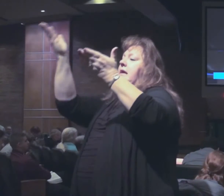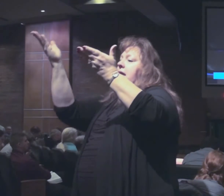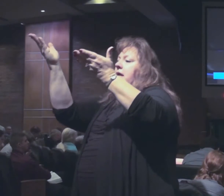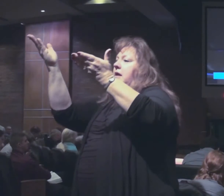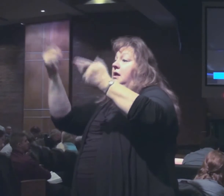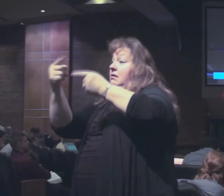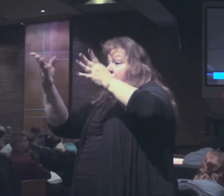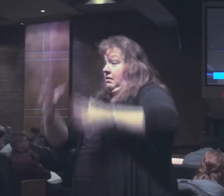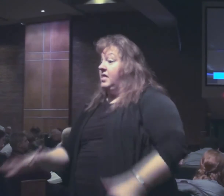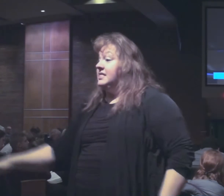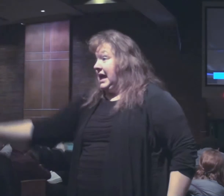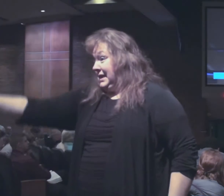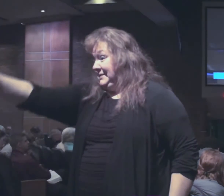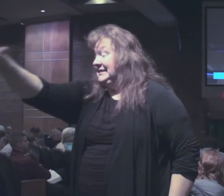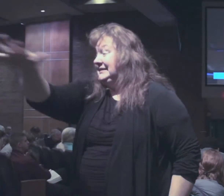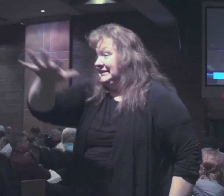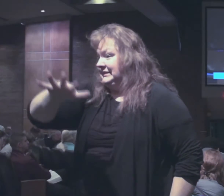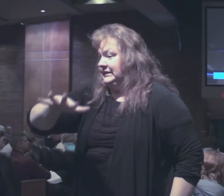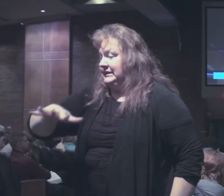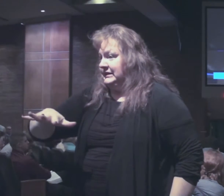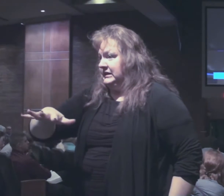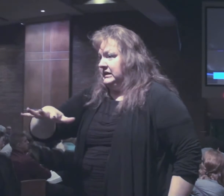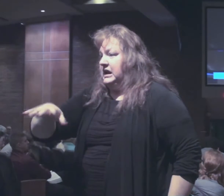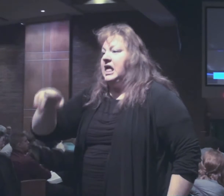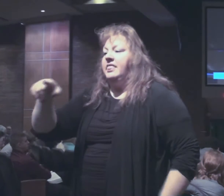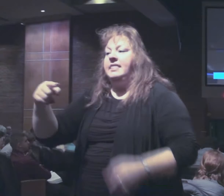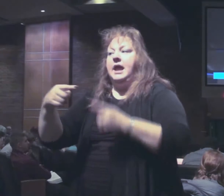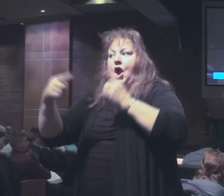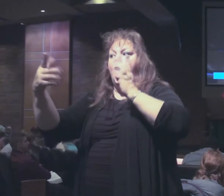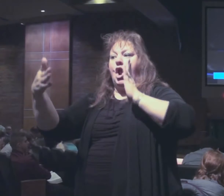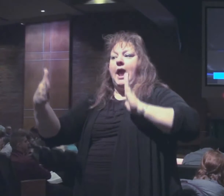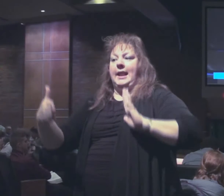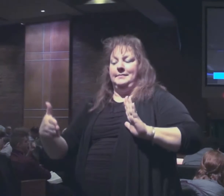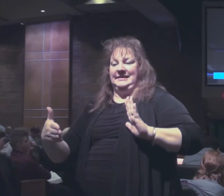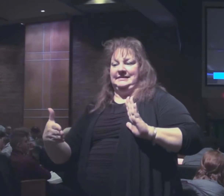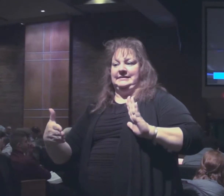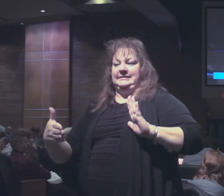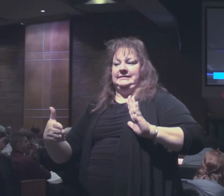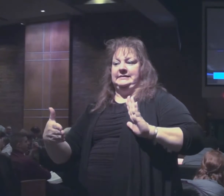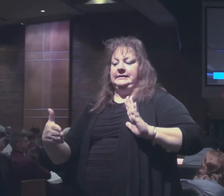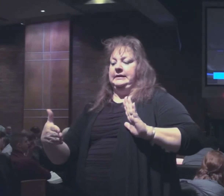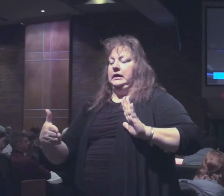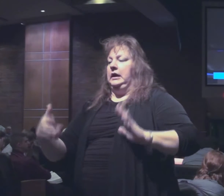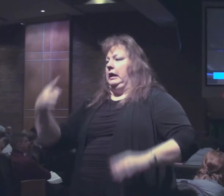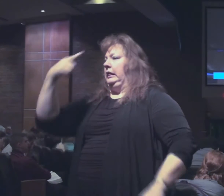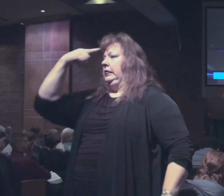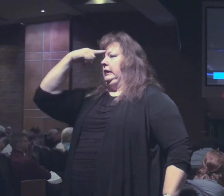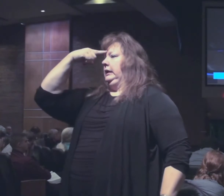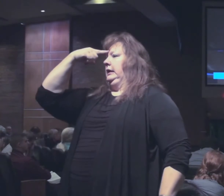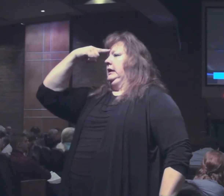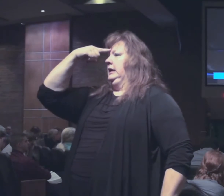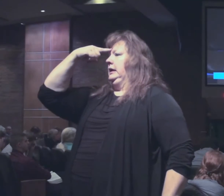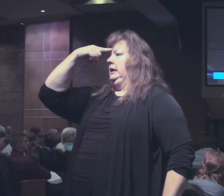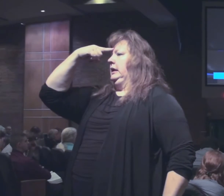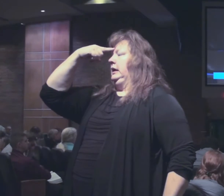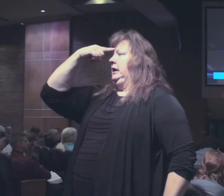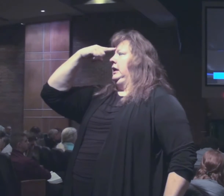These enemies are enemies. He's not thinking